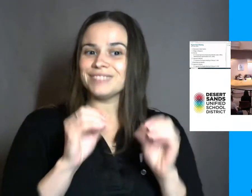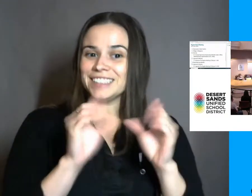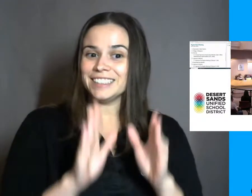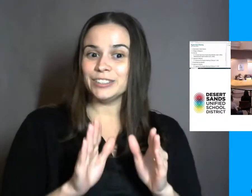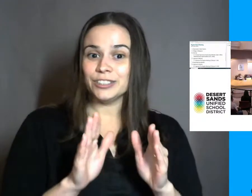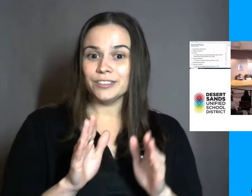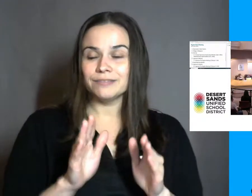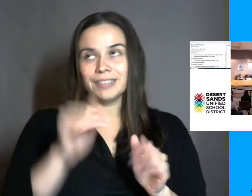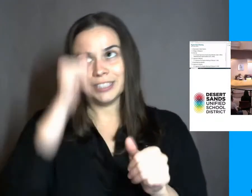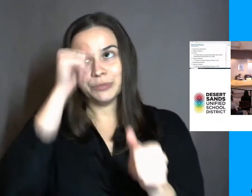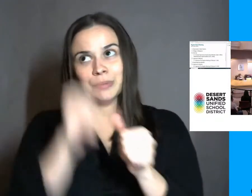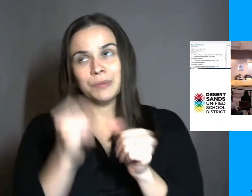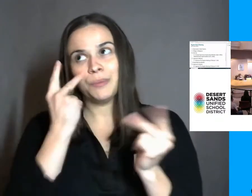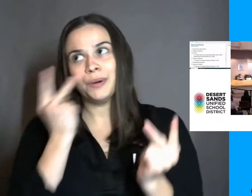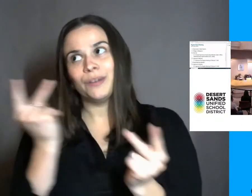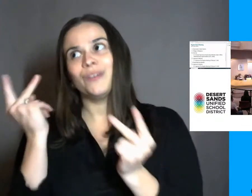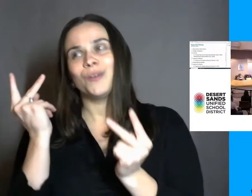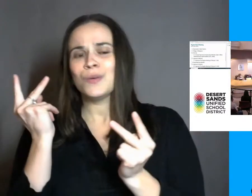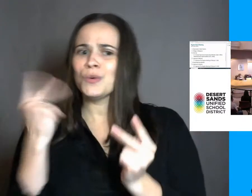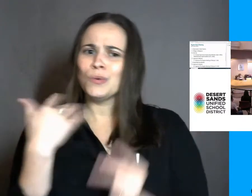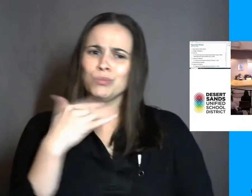teacher?